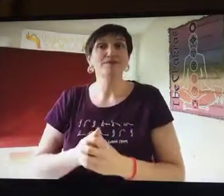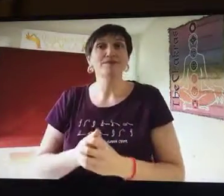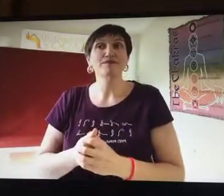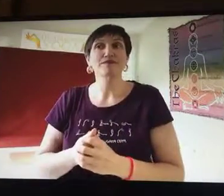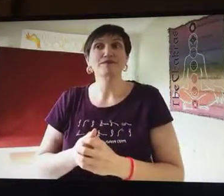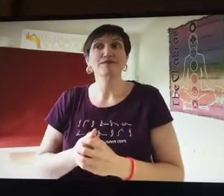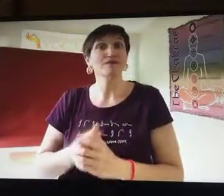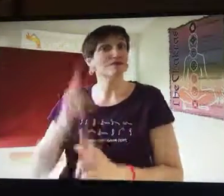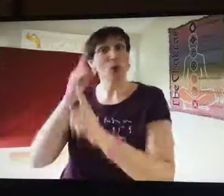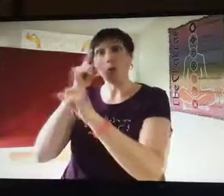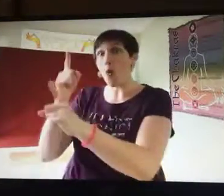for example,